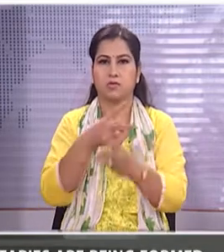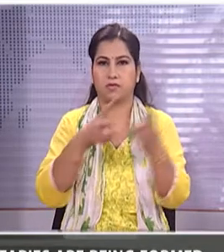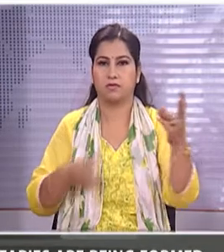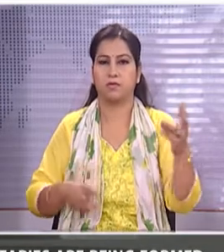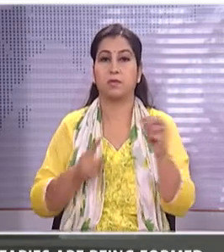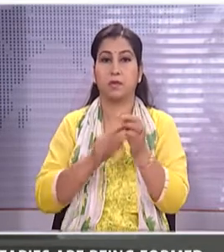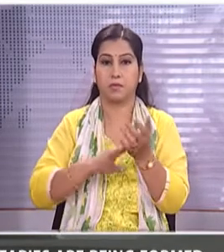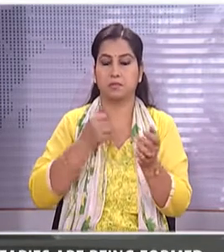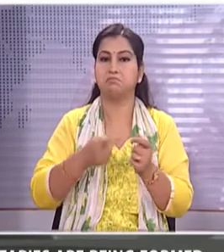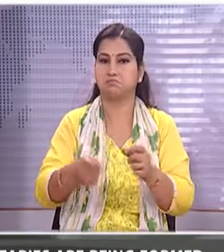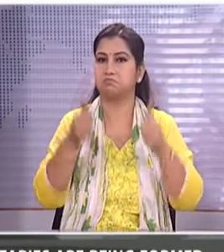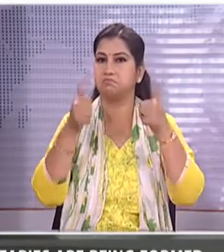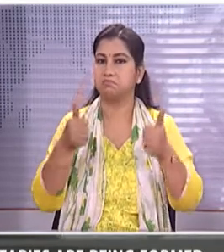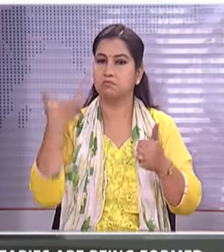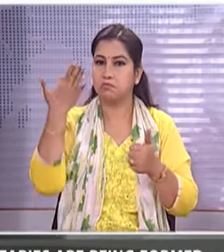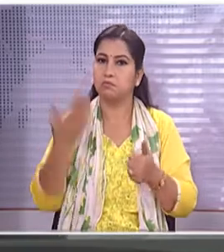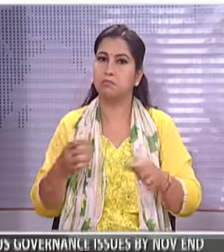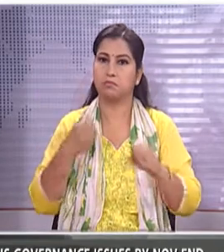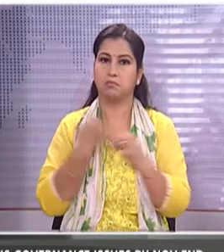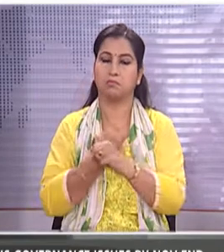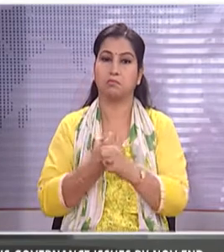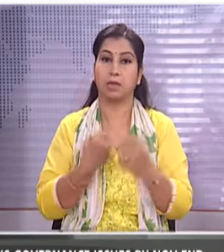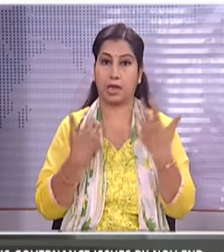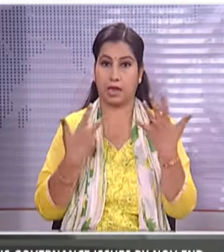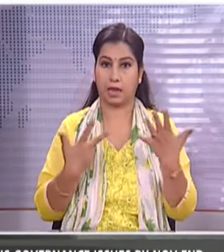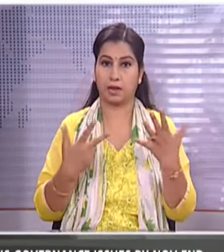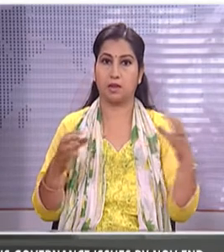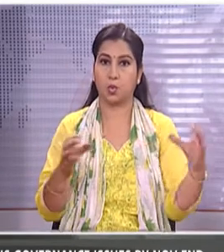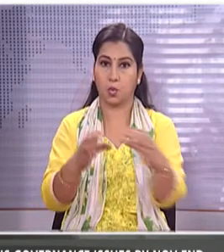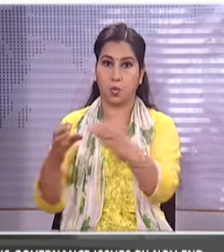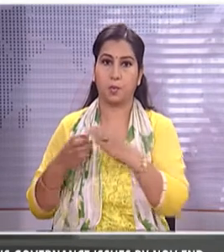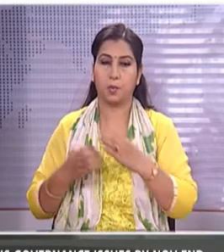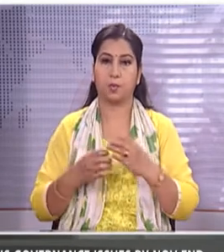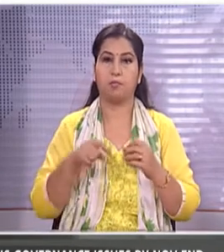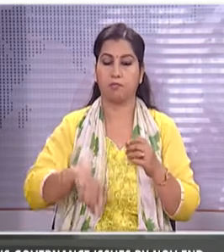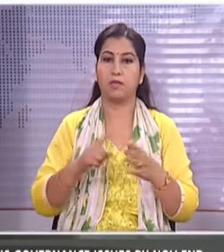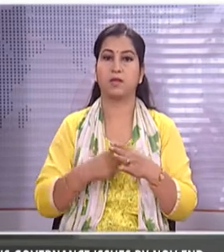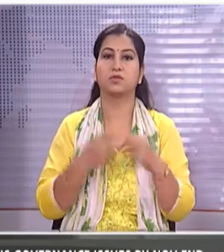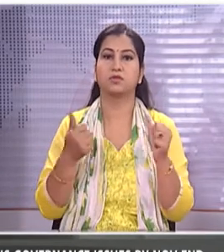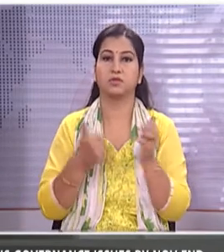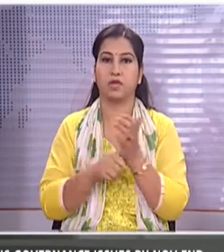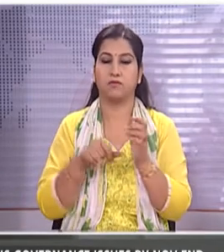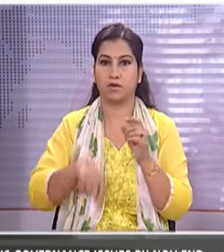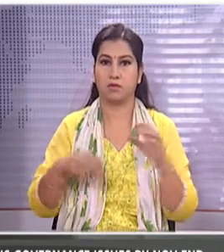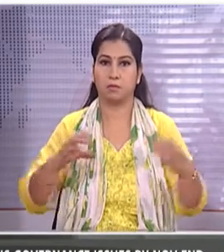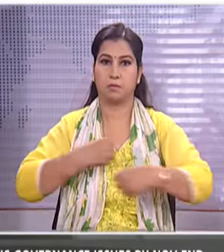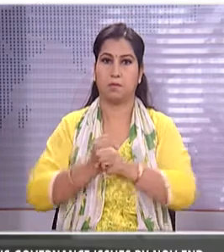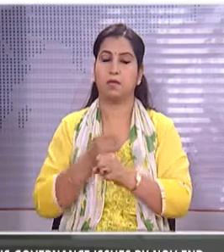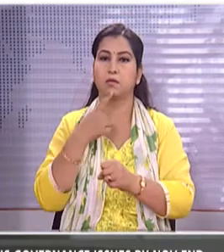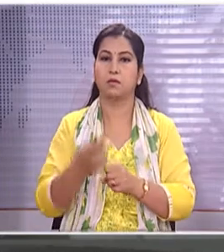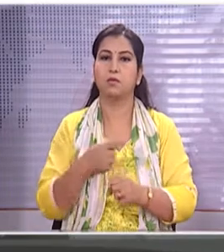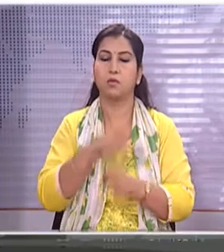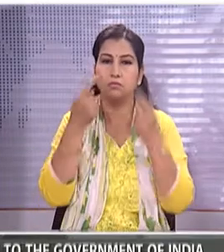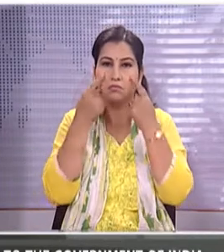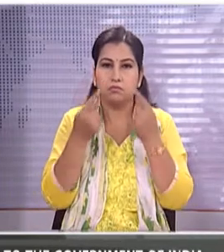Minister complimented them for the work done by them as part of the 8 thematic groups in the month of January. He urged them to undertake